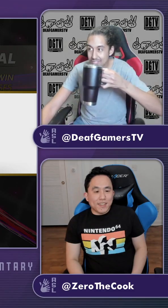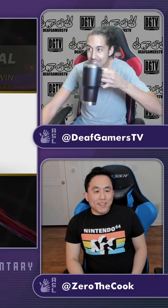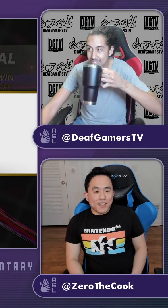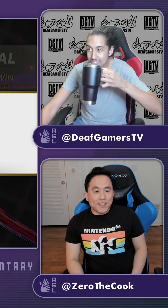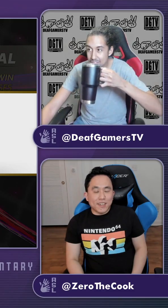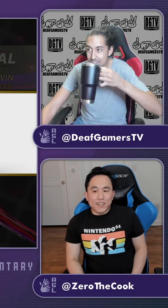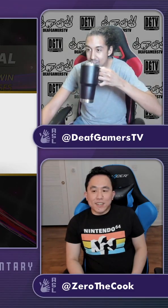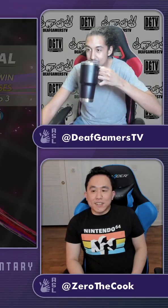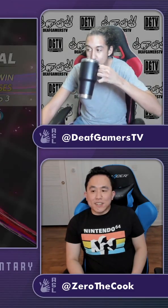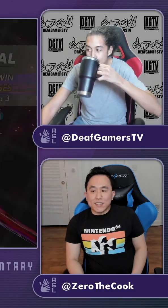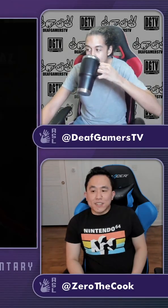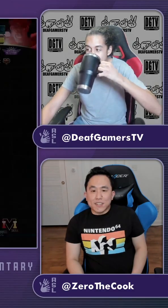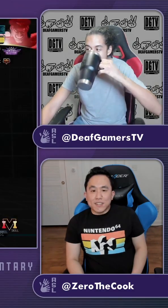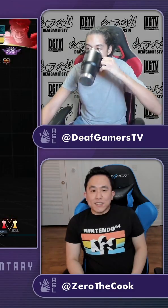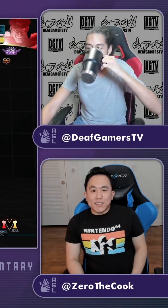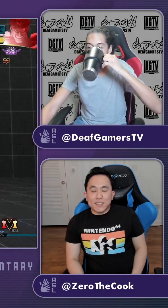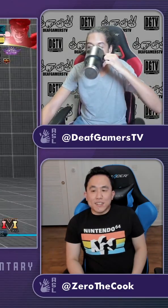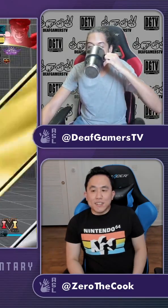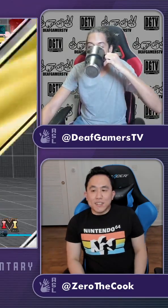Alrighty